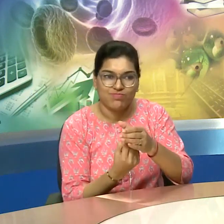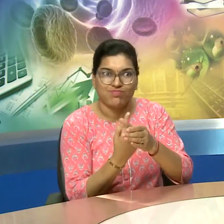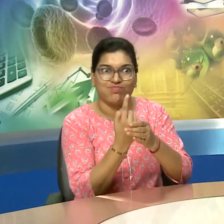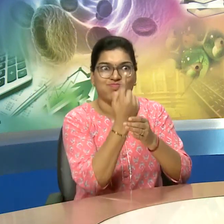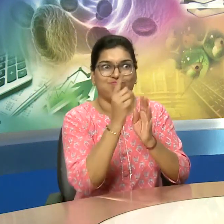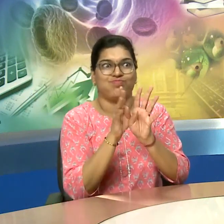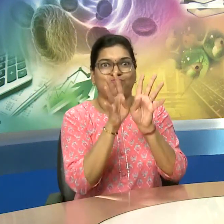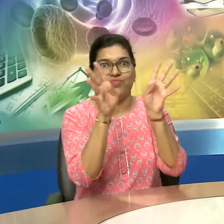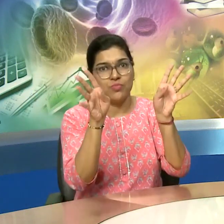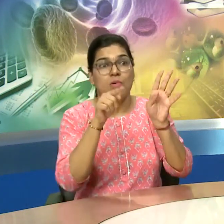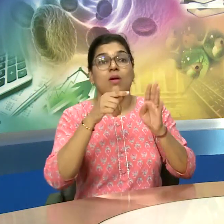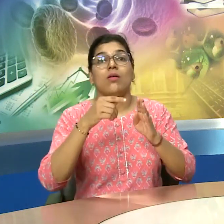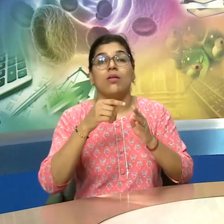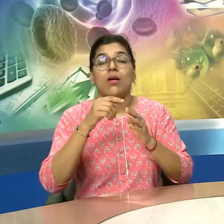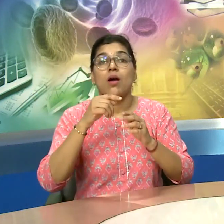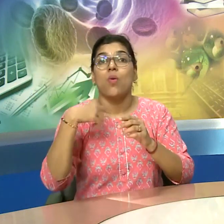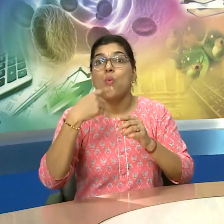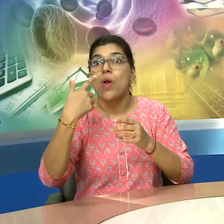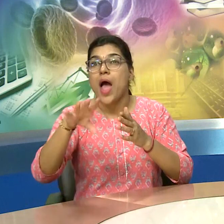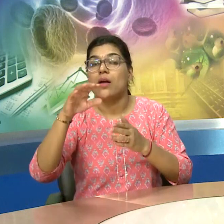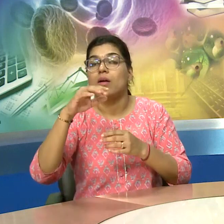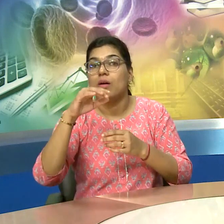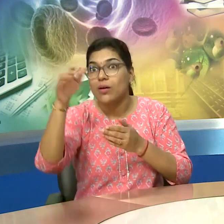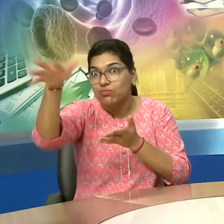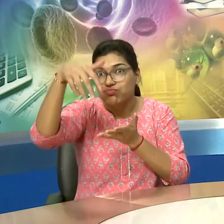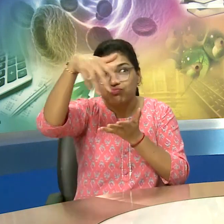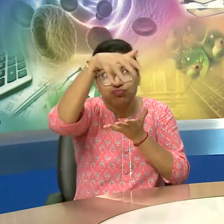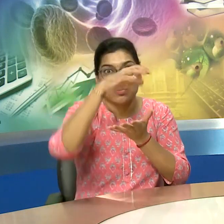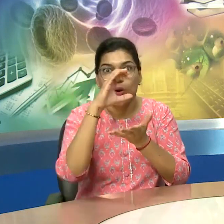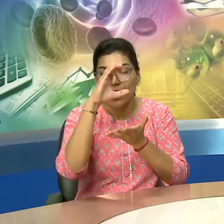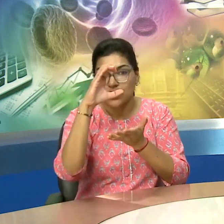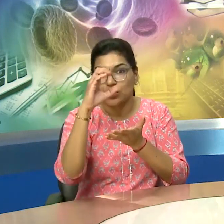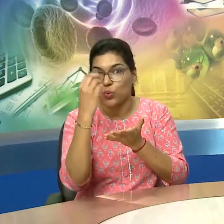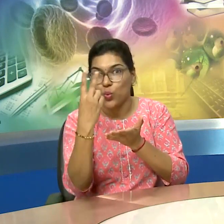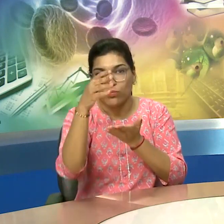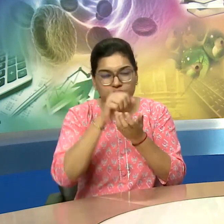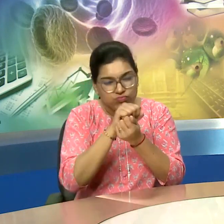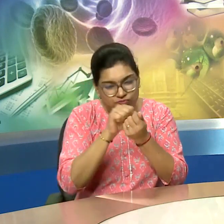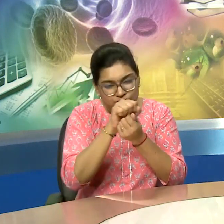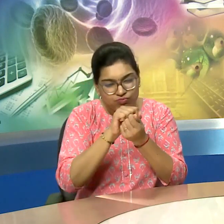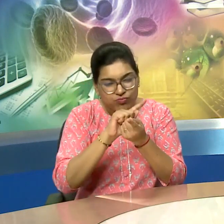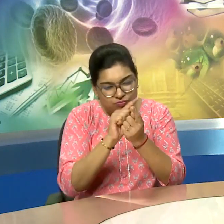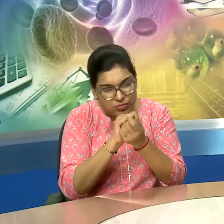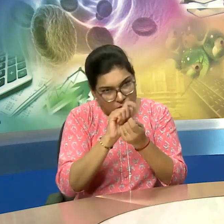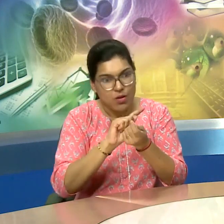It is the act of making food by plant in front of sunlight. So,